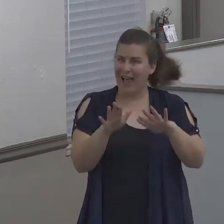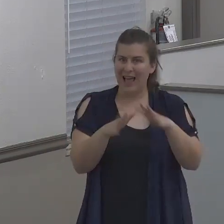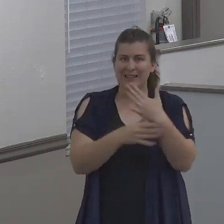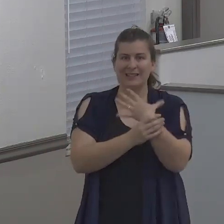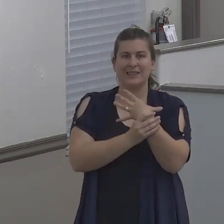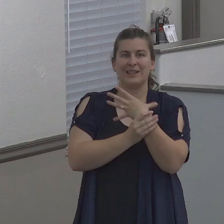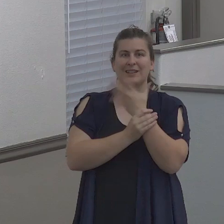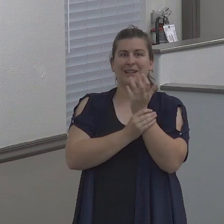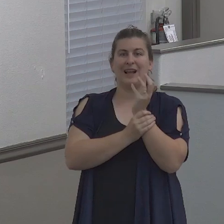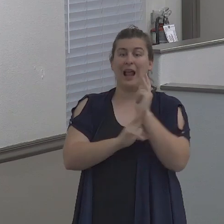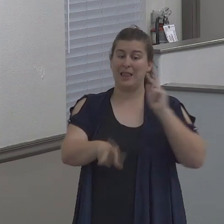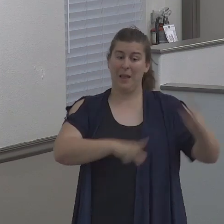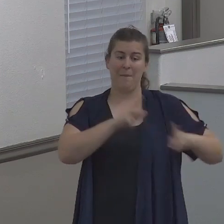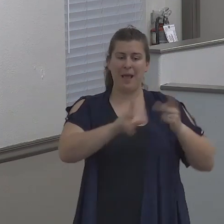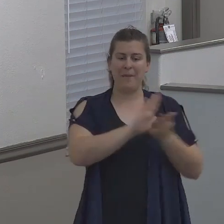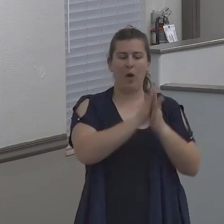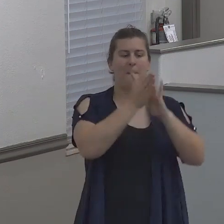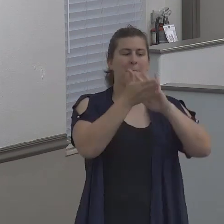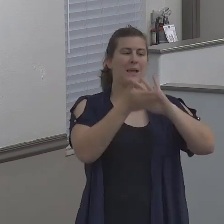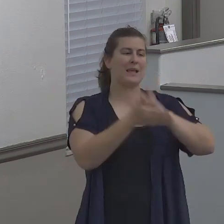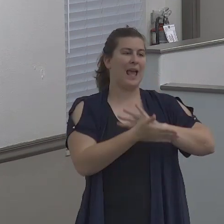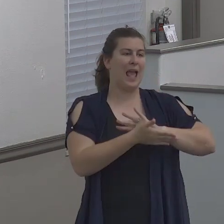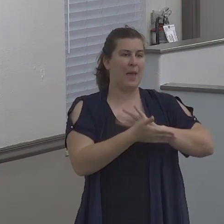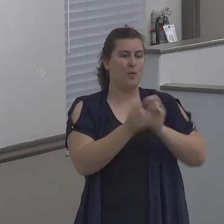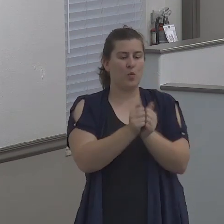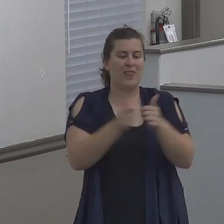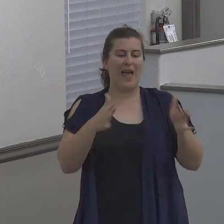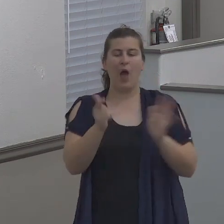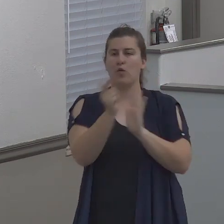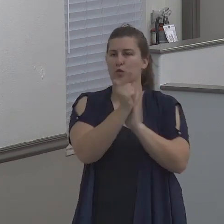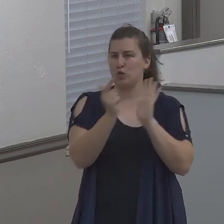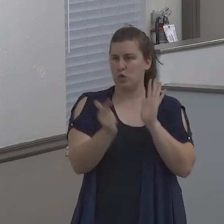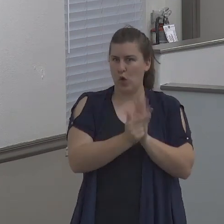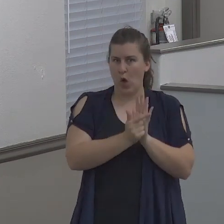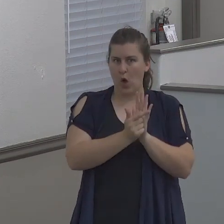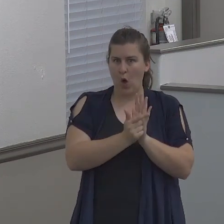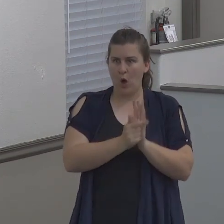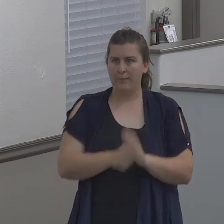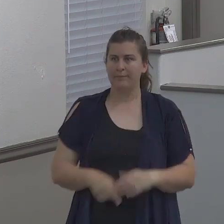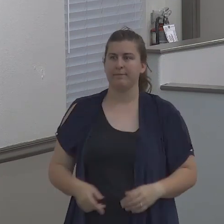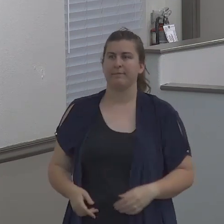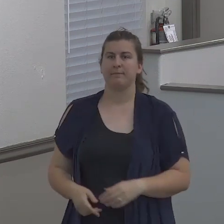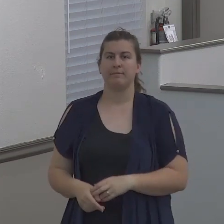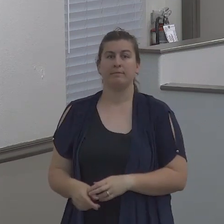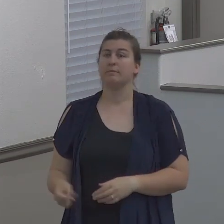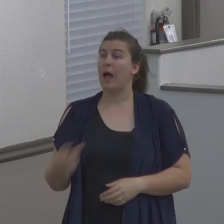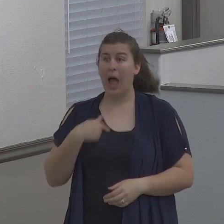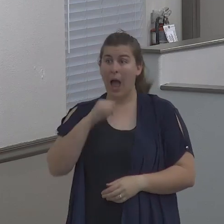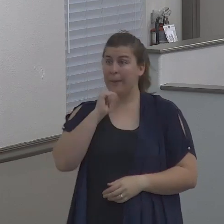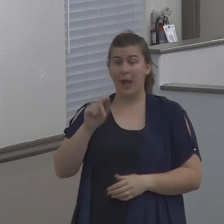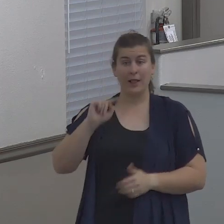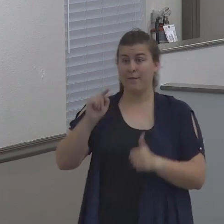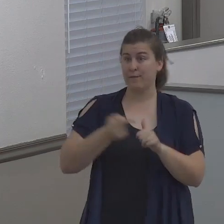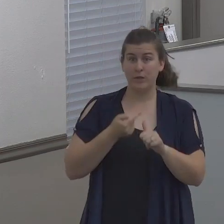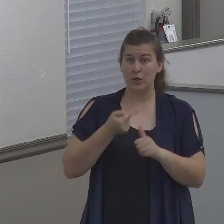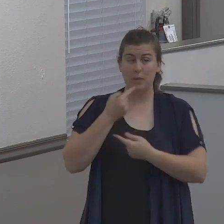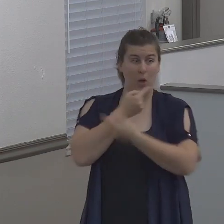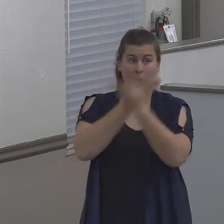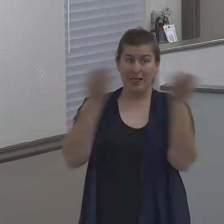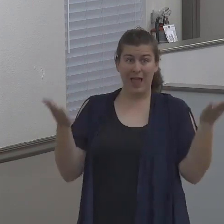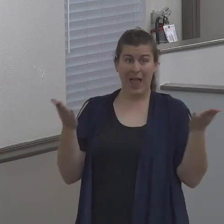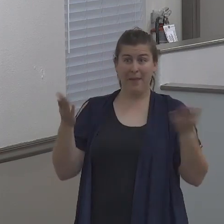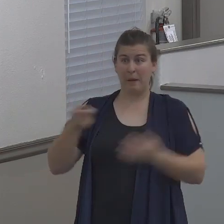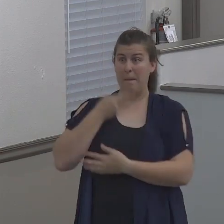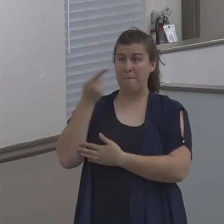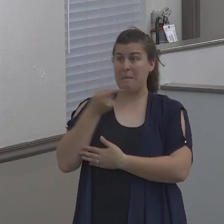land. And when there was no authority in the land, the people became lawless. I'm not the first one who